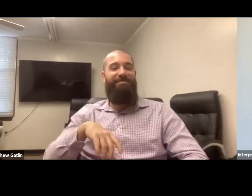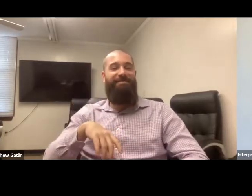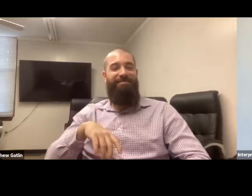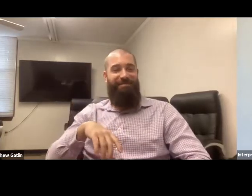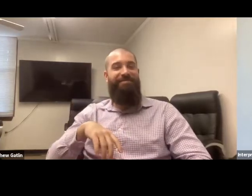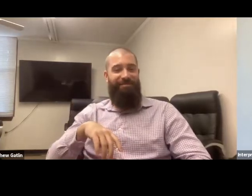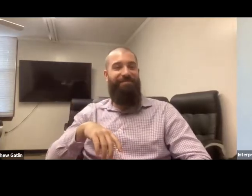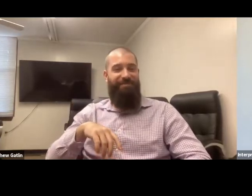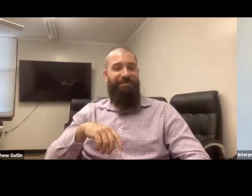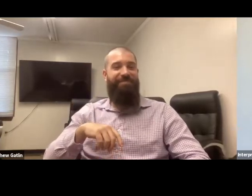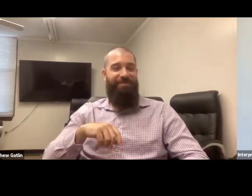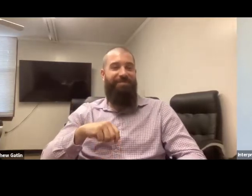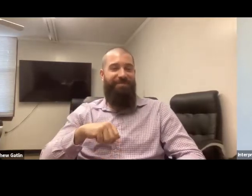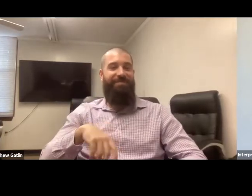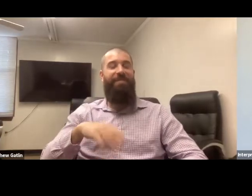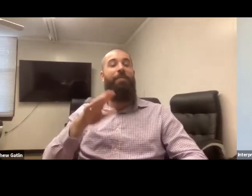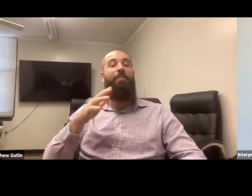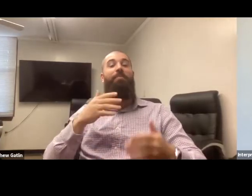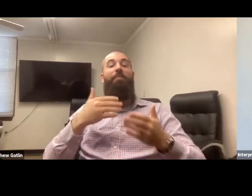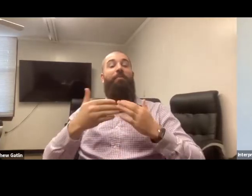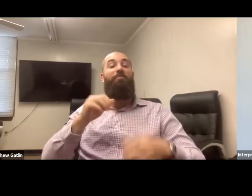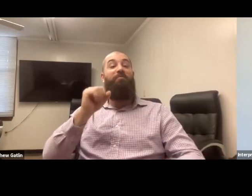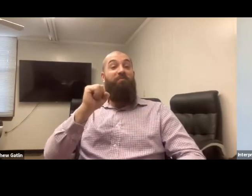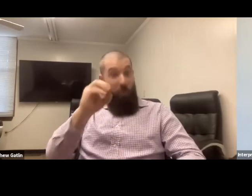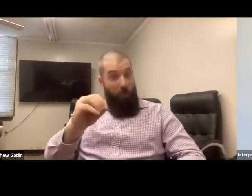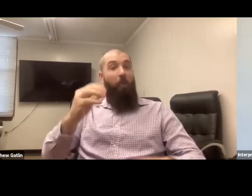It's interesting to hear about your son, AJ.